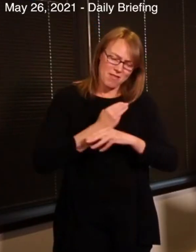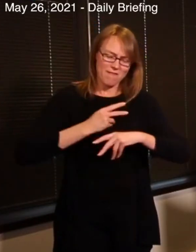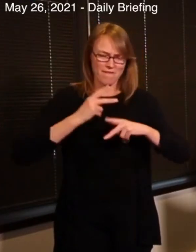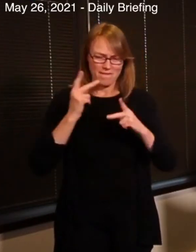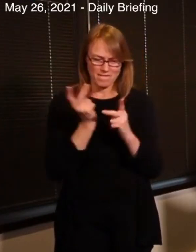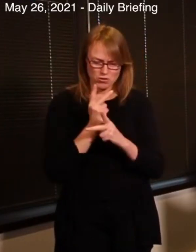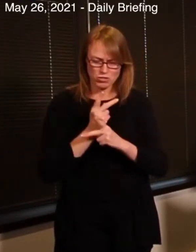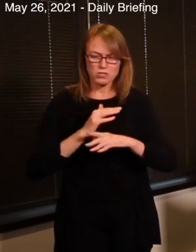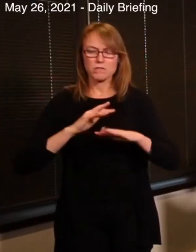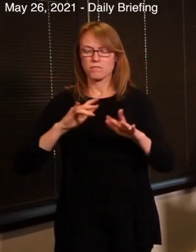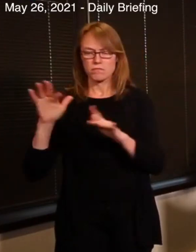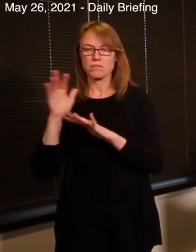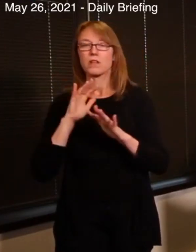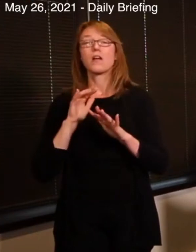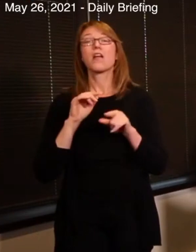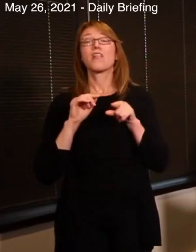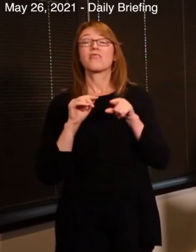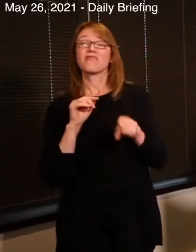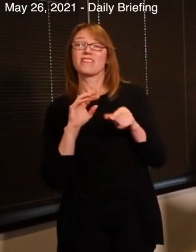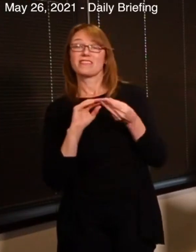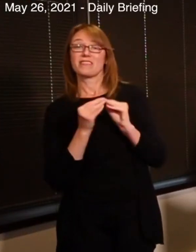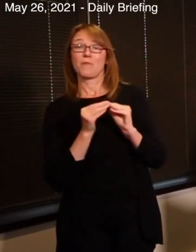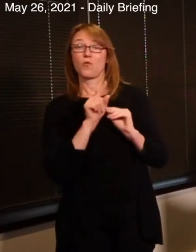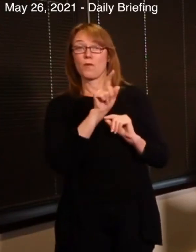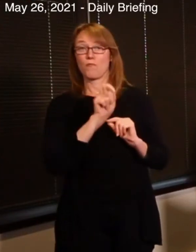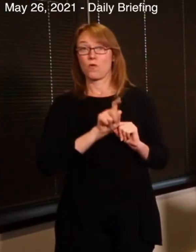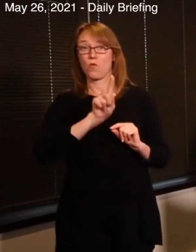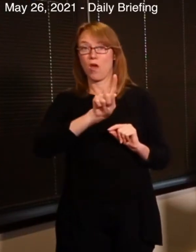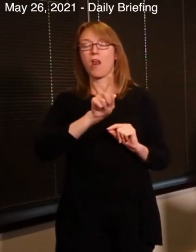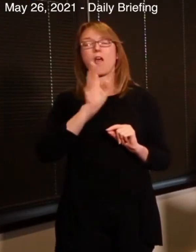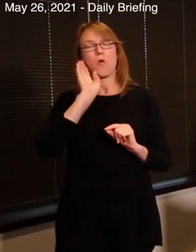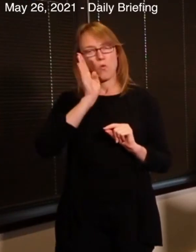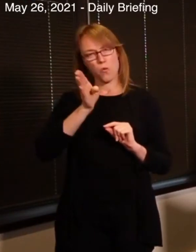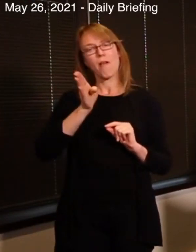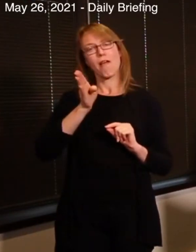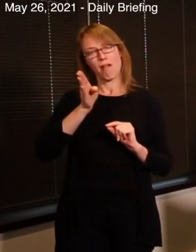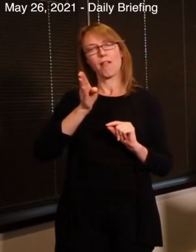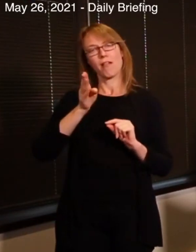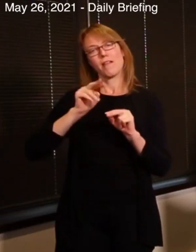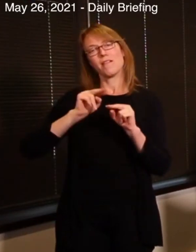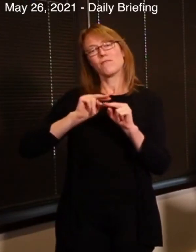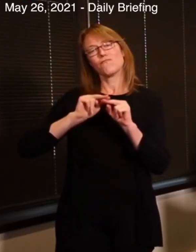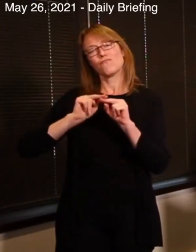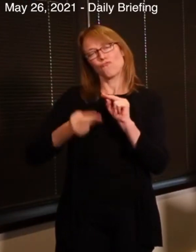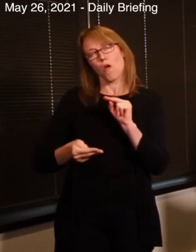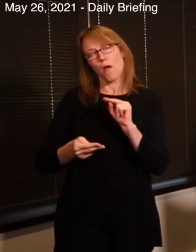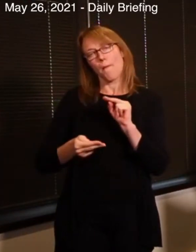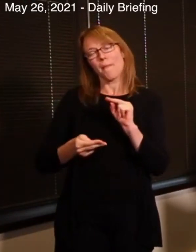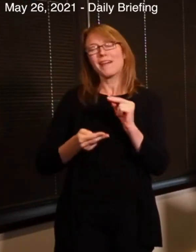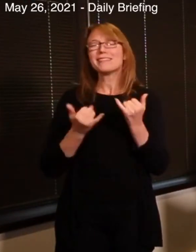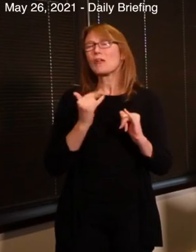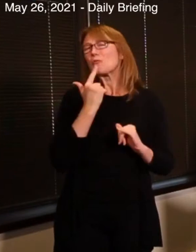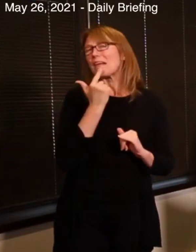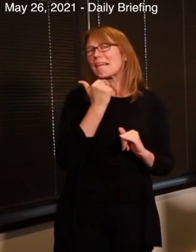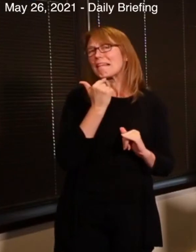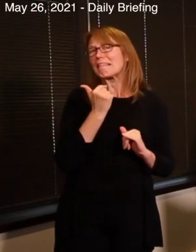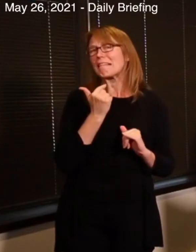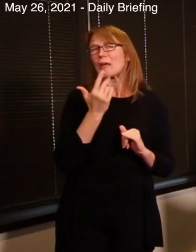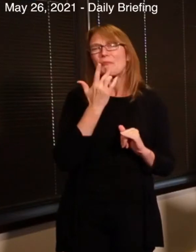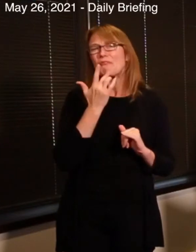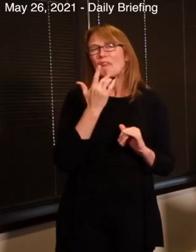cases continue to drop, this number will continue to drop. And we're around 1.1 right now. Still in our red zone where we're